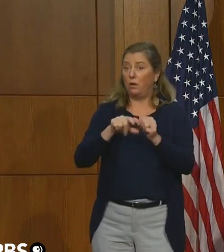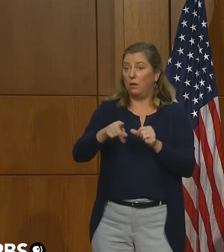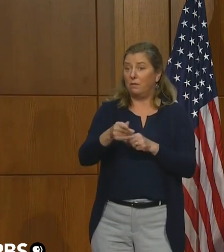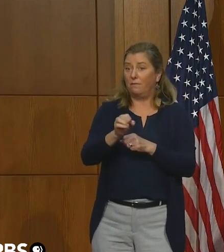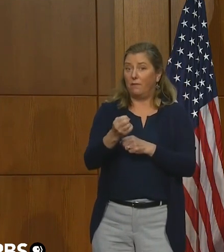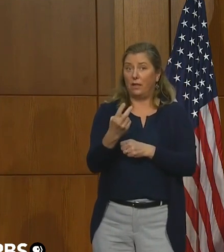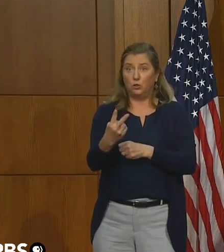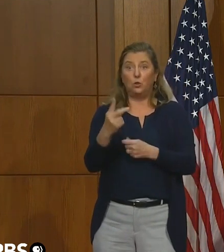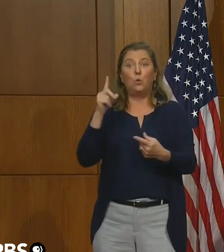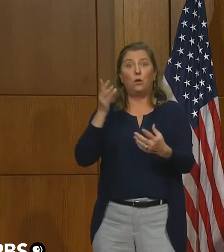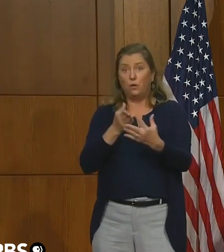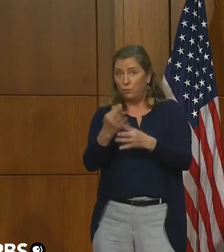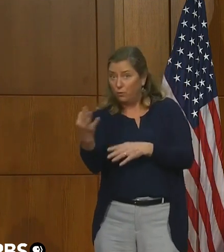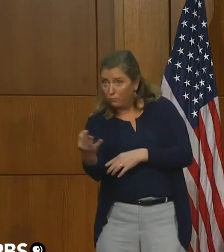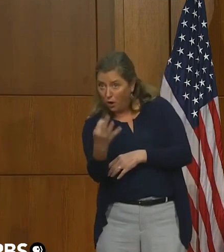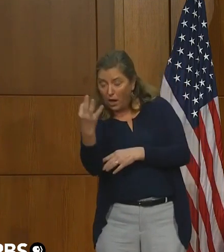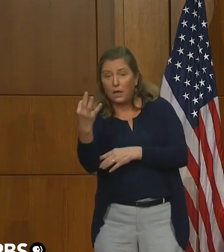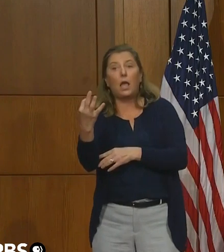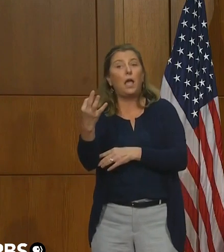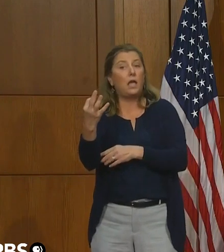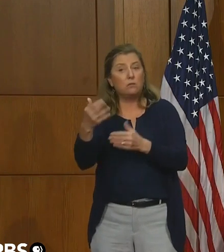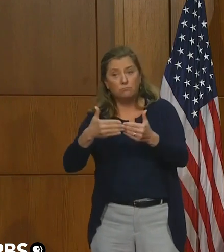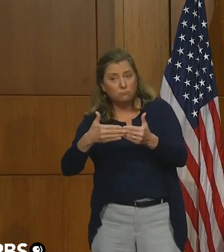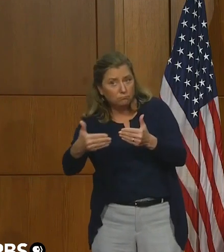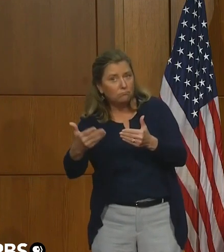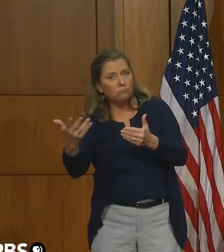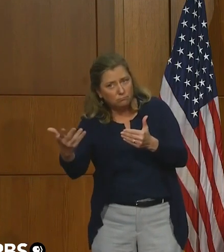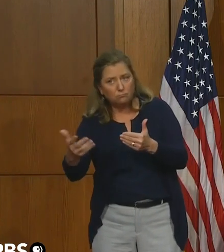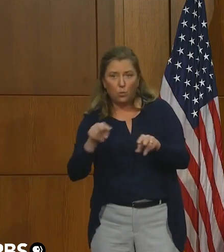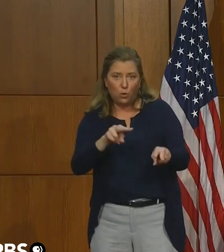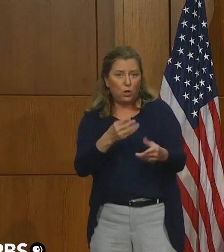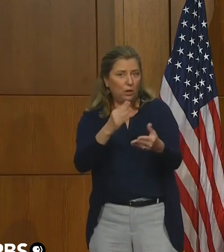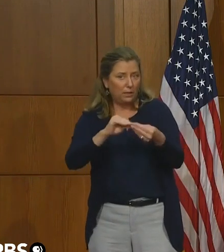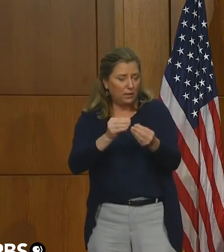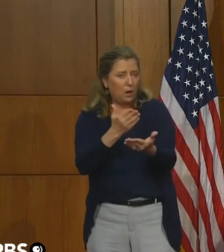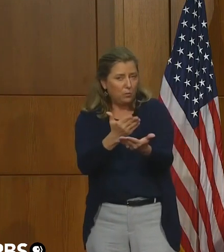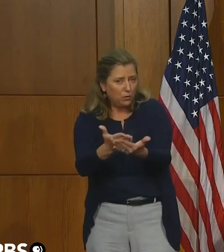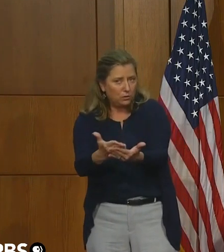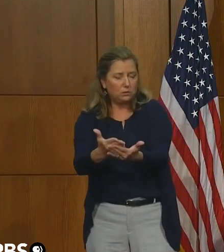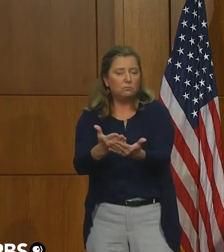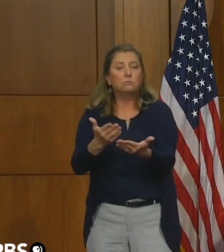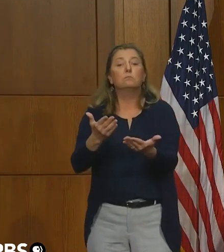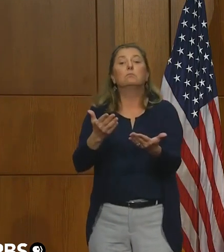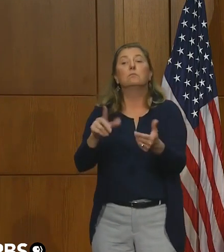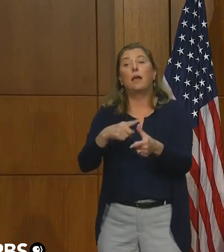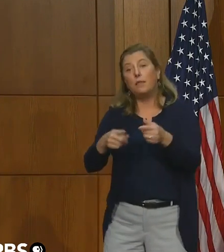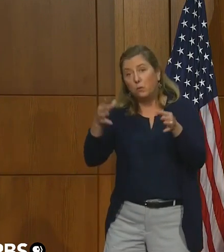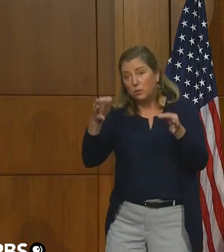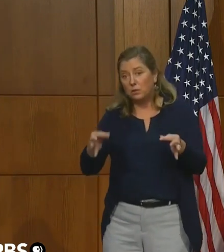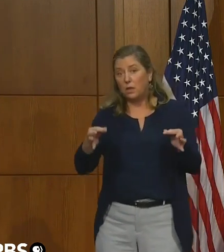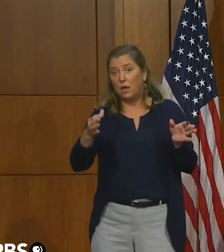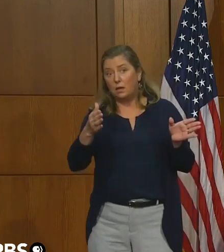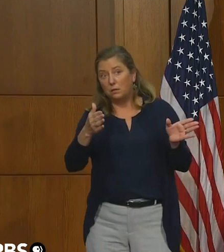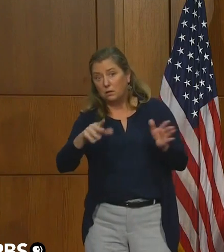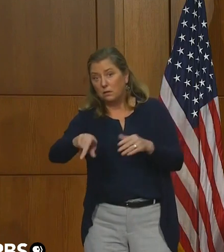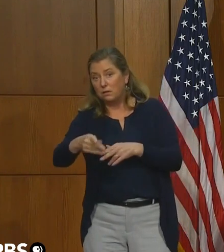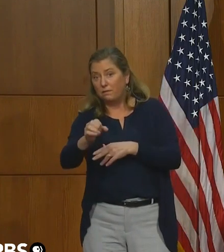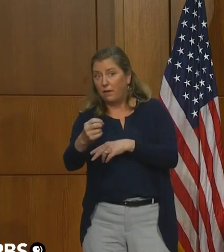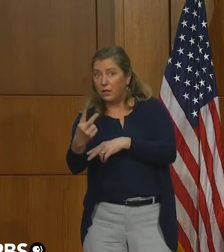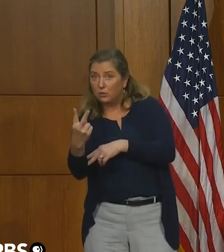through this Friday. We'll look at the evidence as we move closer and then determine if we can move into phase